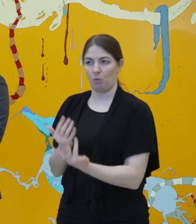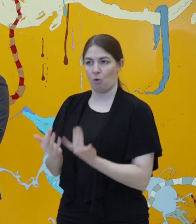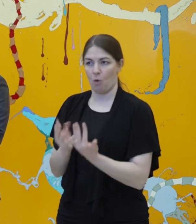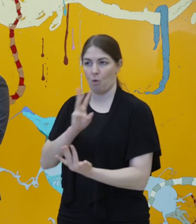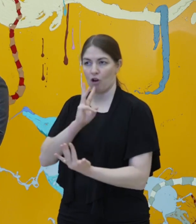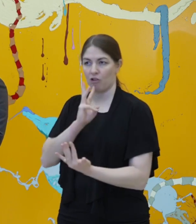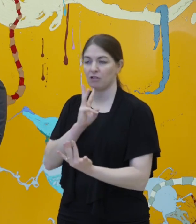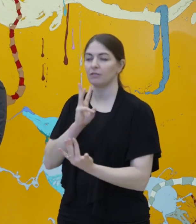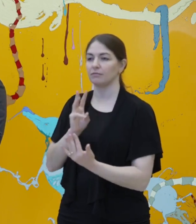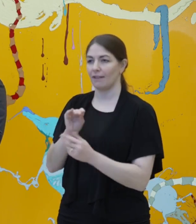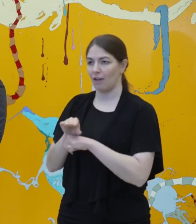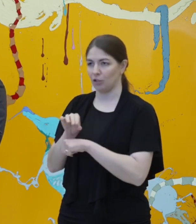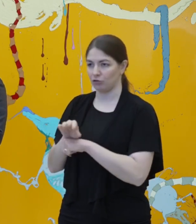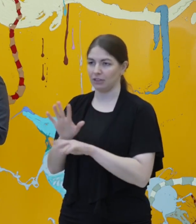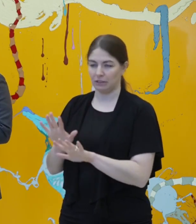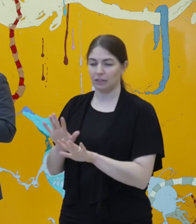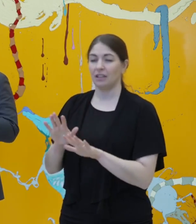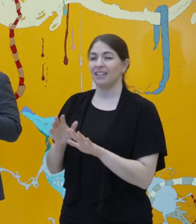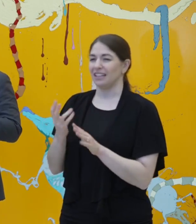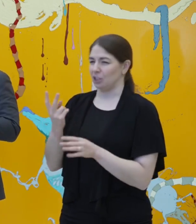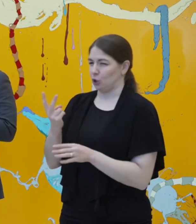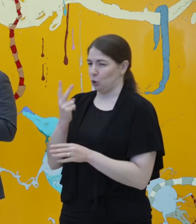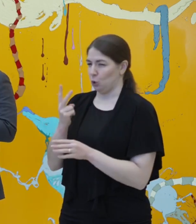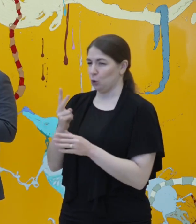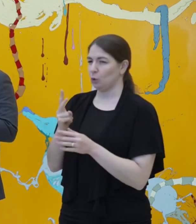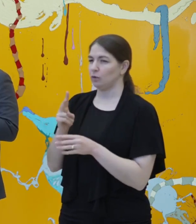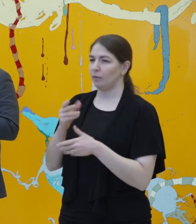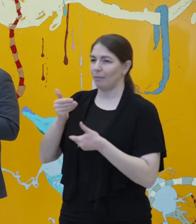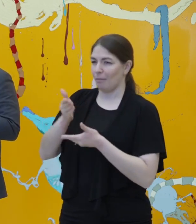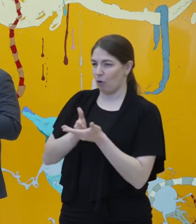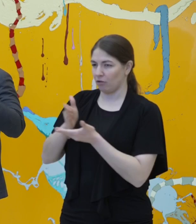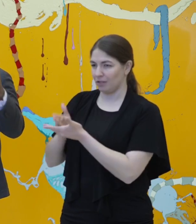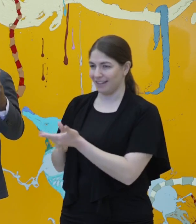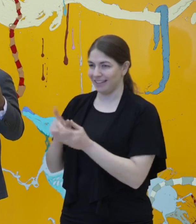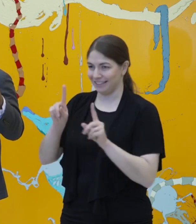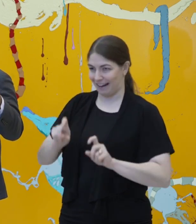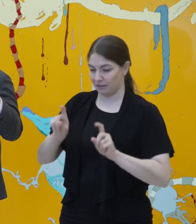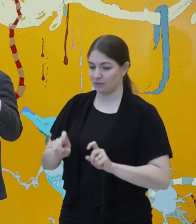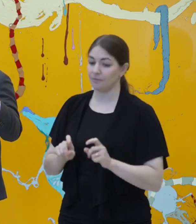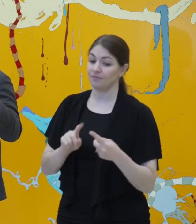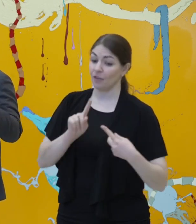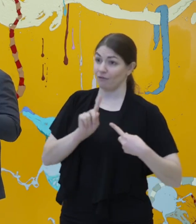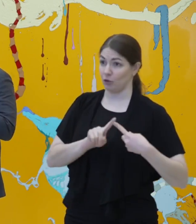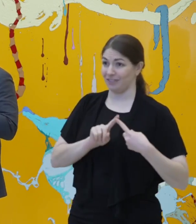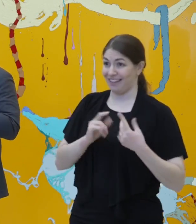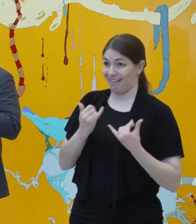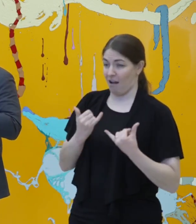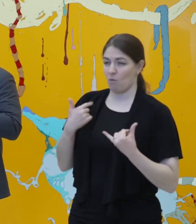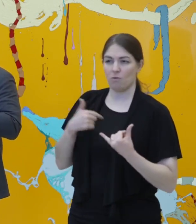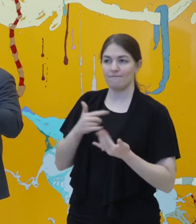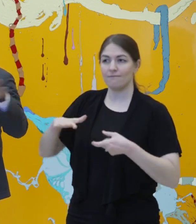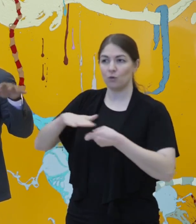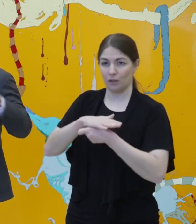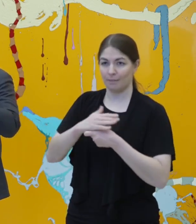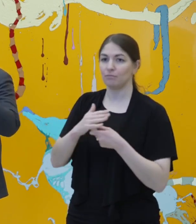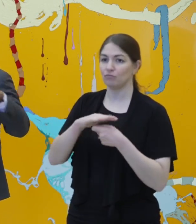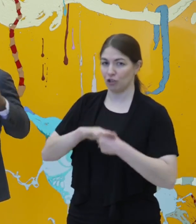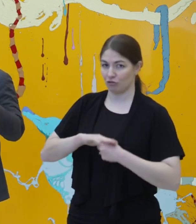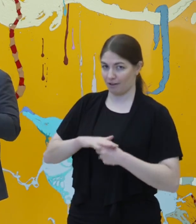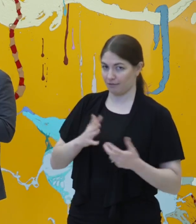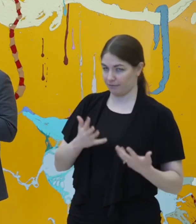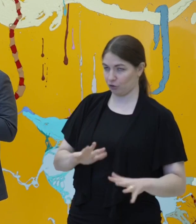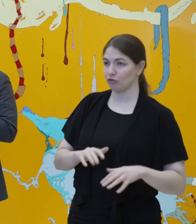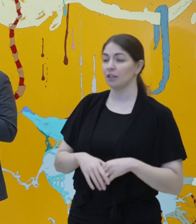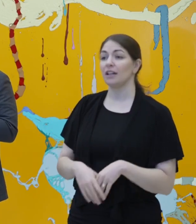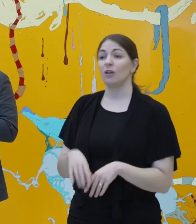This is a 2-step test, right? So the first step is, now that we're fully pressurized, we will test